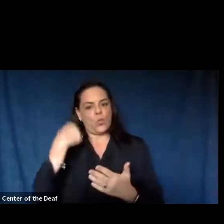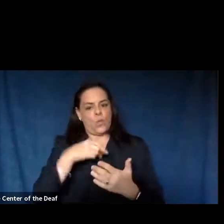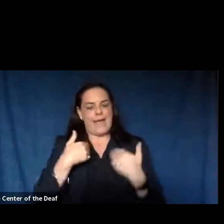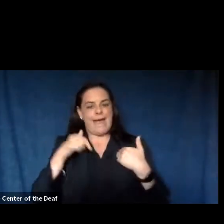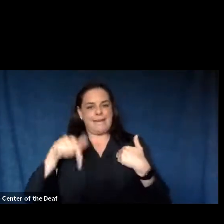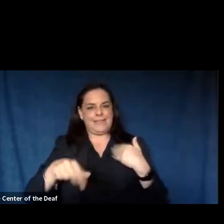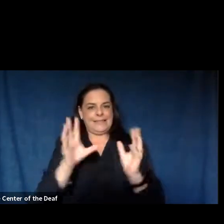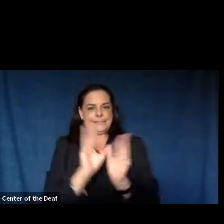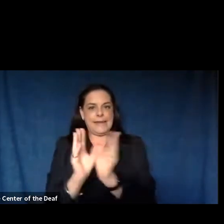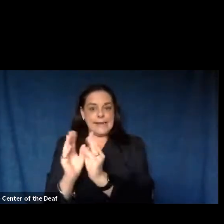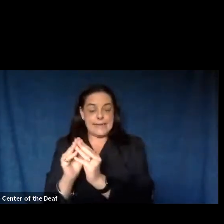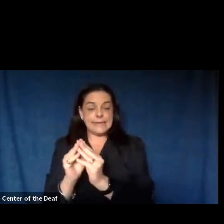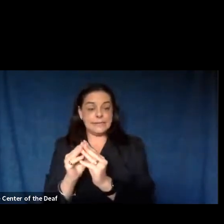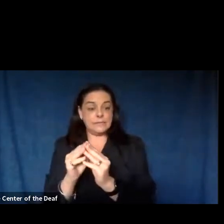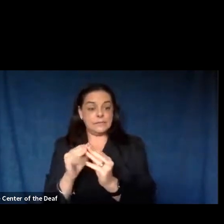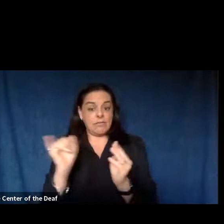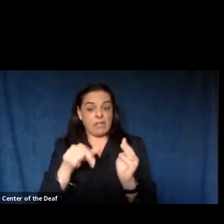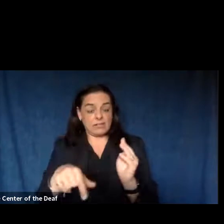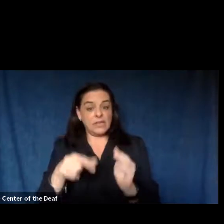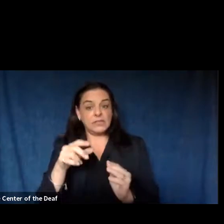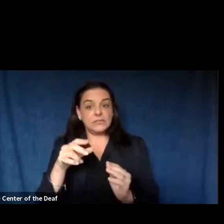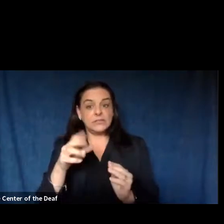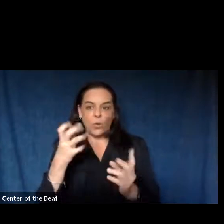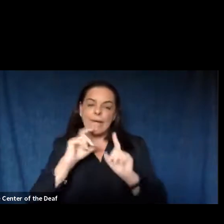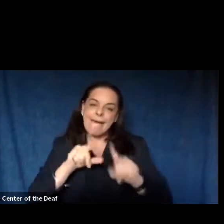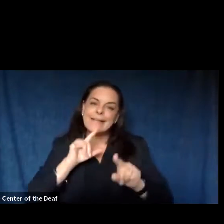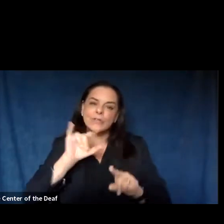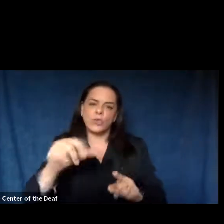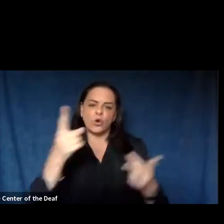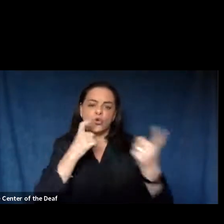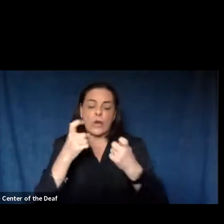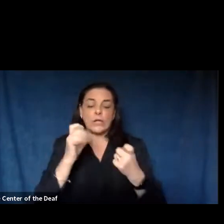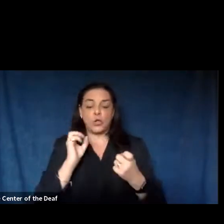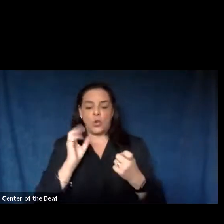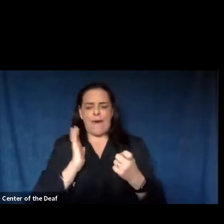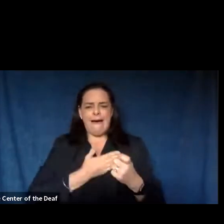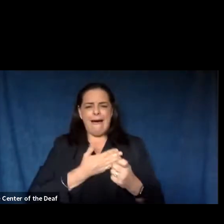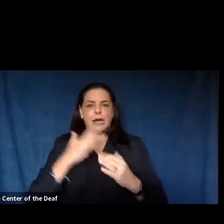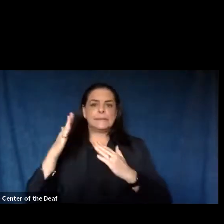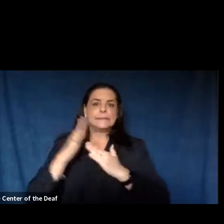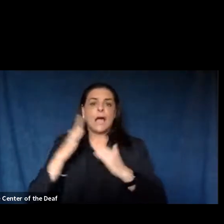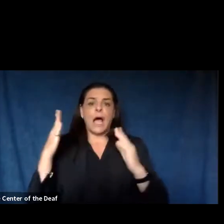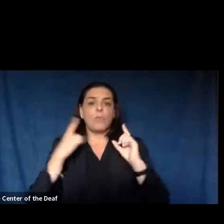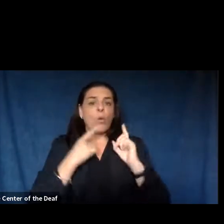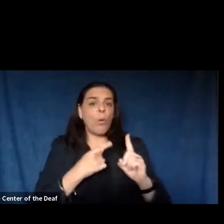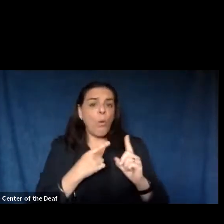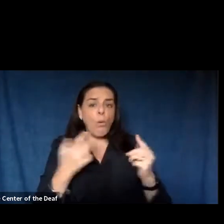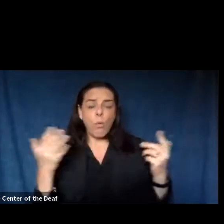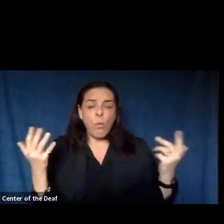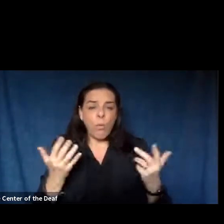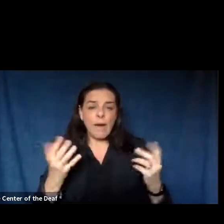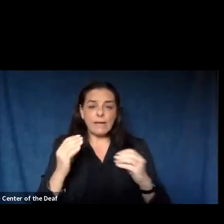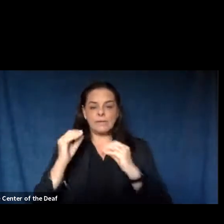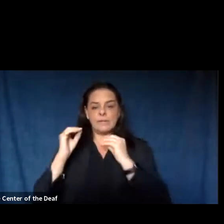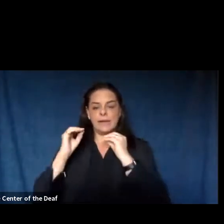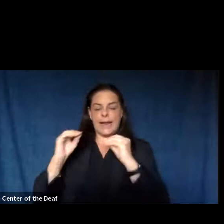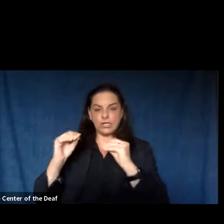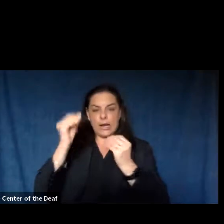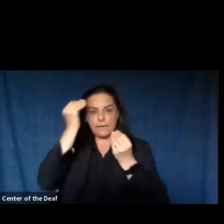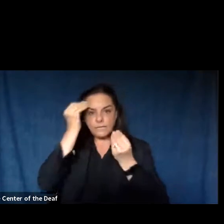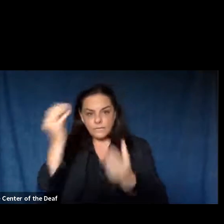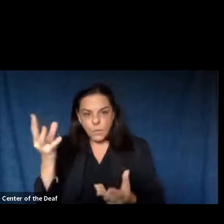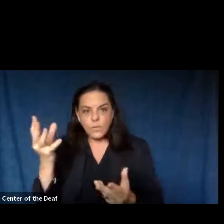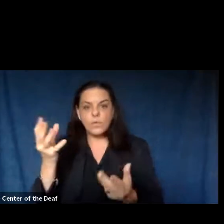those questions. So our biggest challenge, our biggest goal is to educate and inform and enable